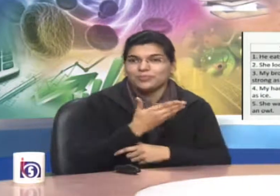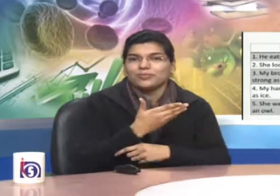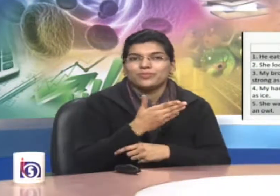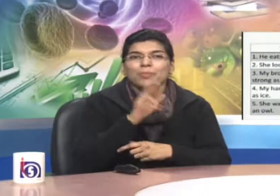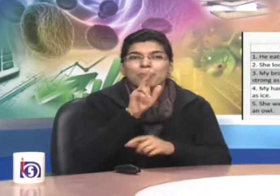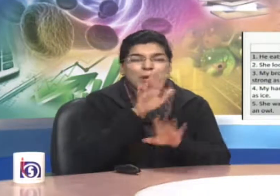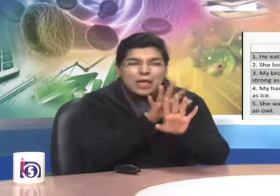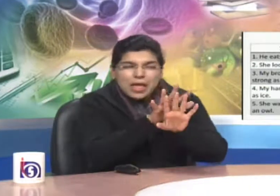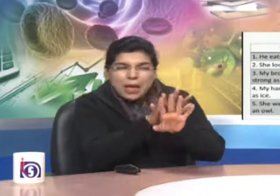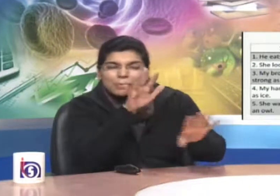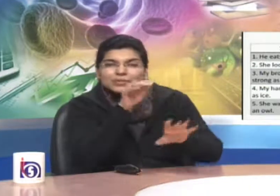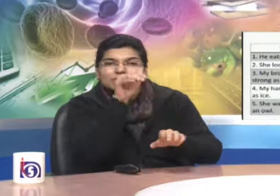On the other hand,